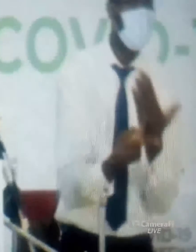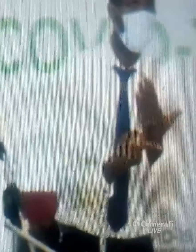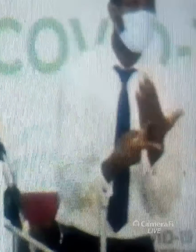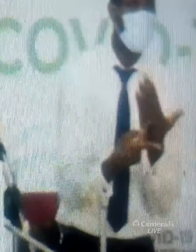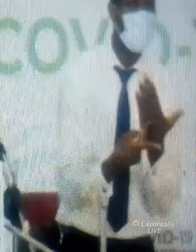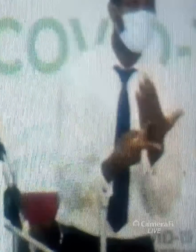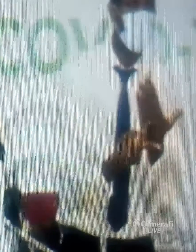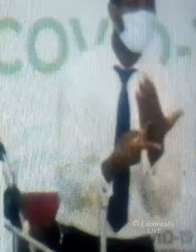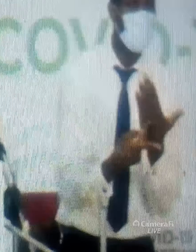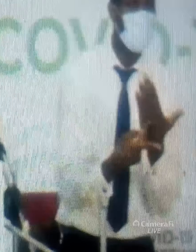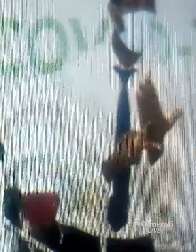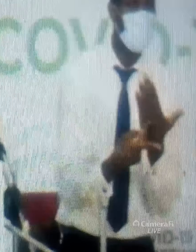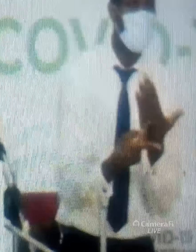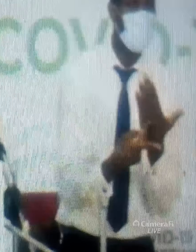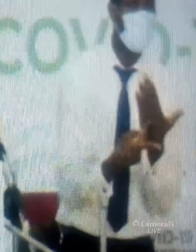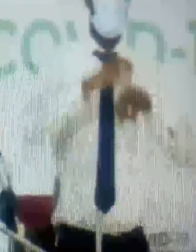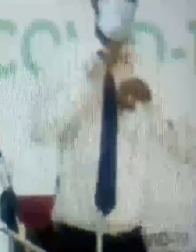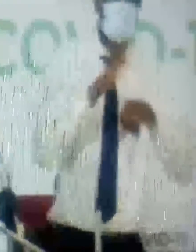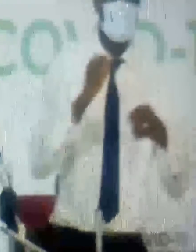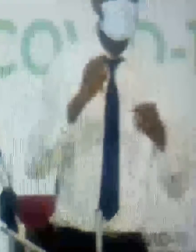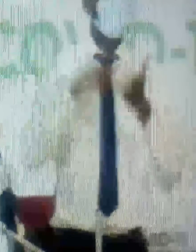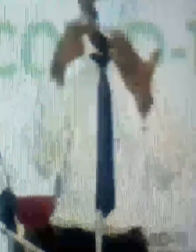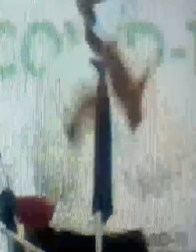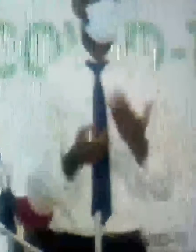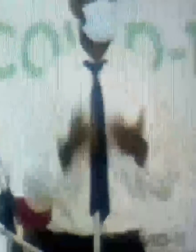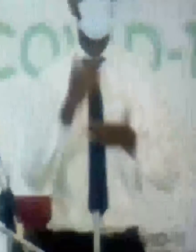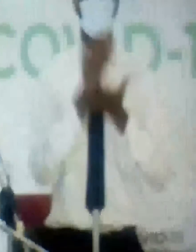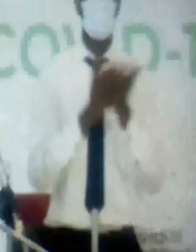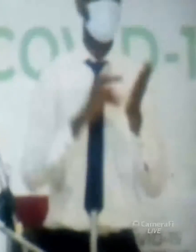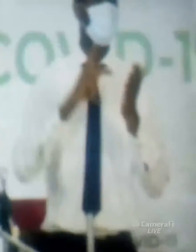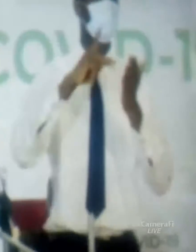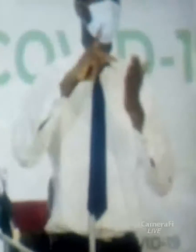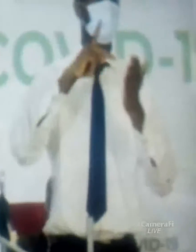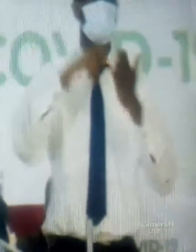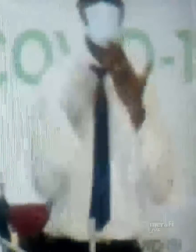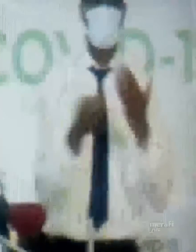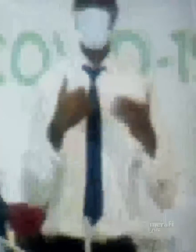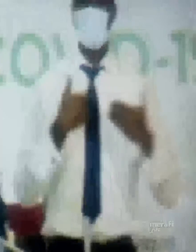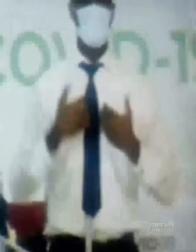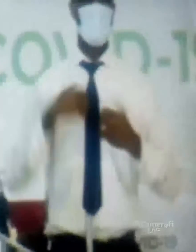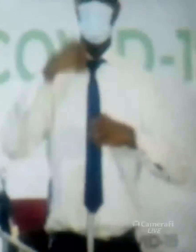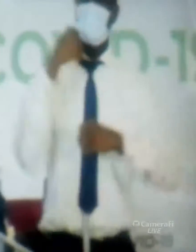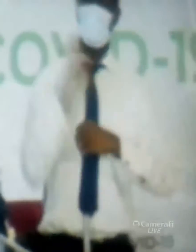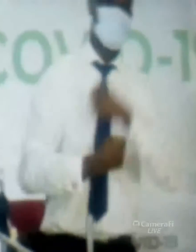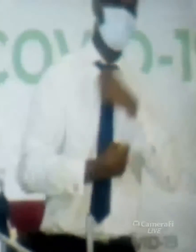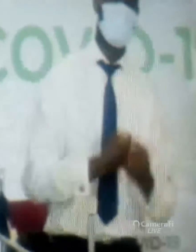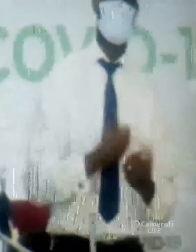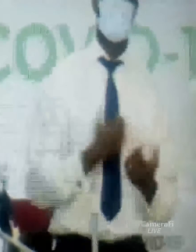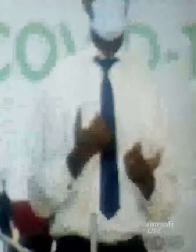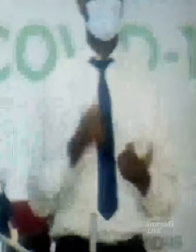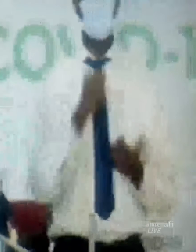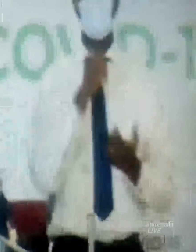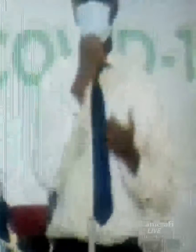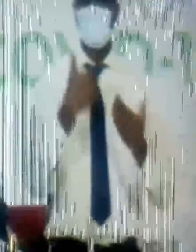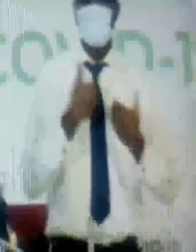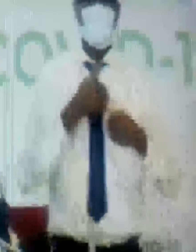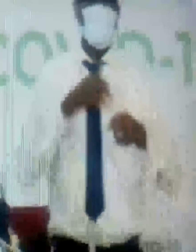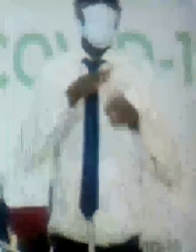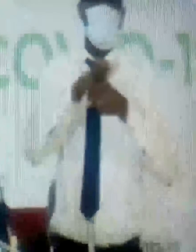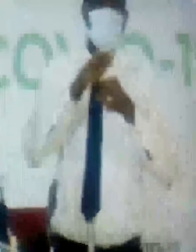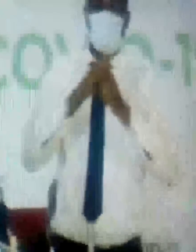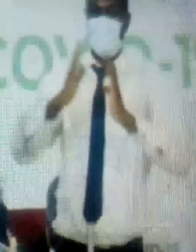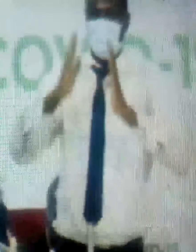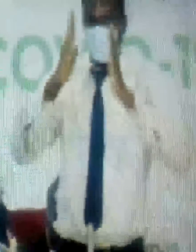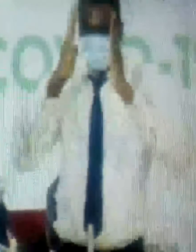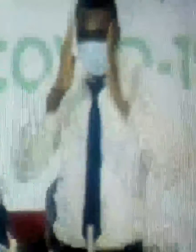and the like, malaria program, some of these programs, they have suffered. They have not really had the attention. We tried as much